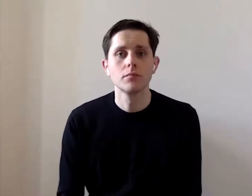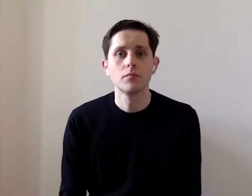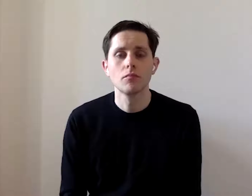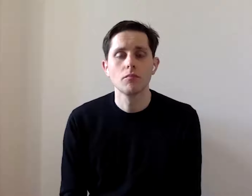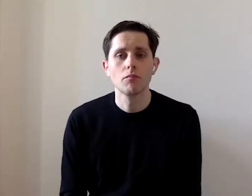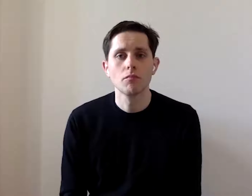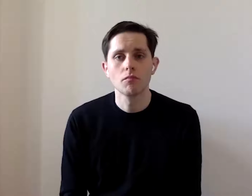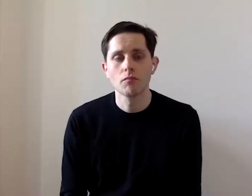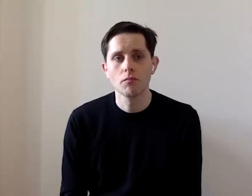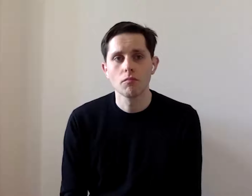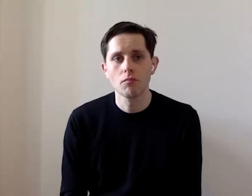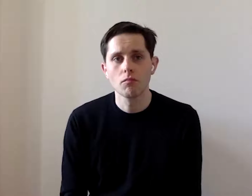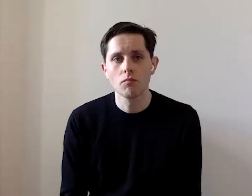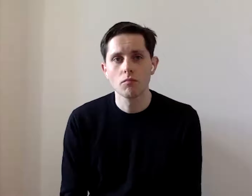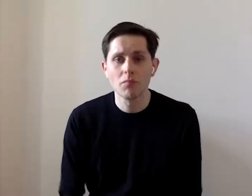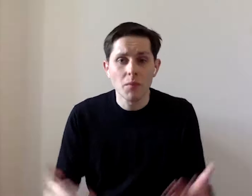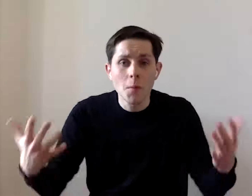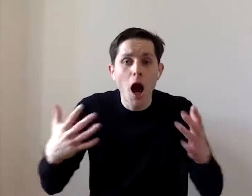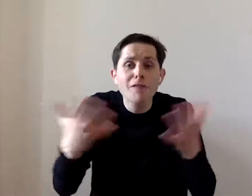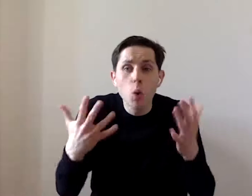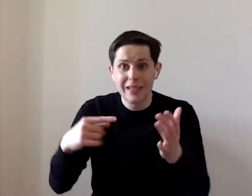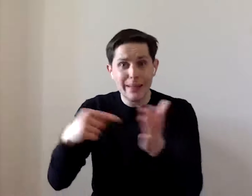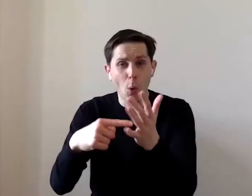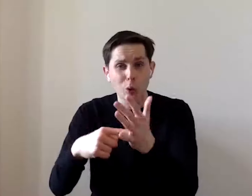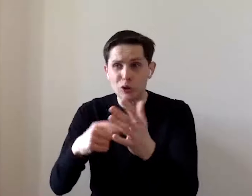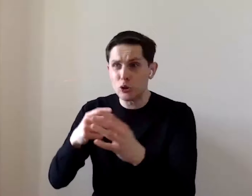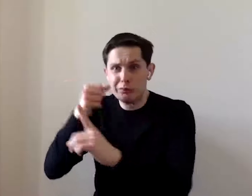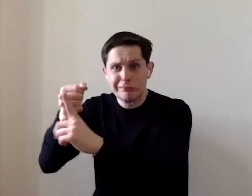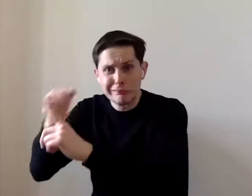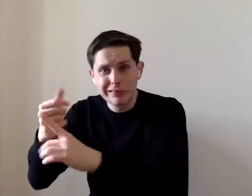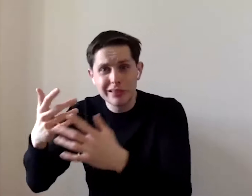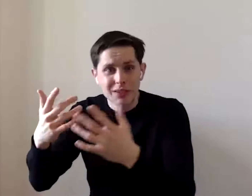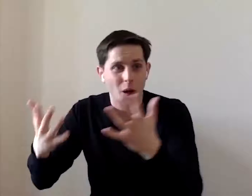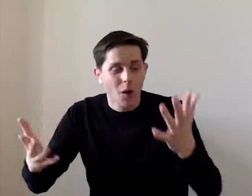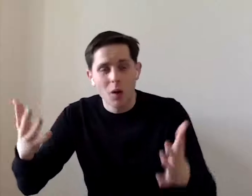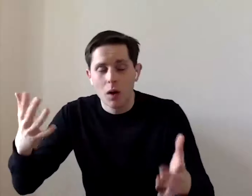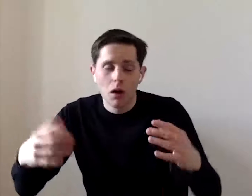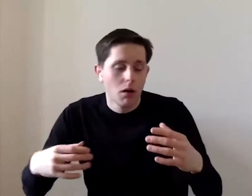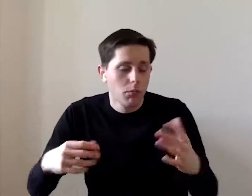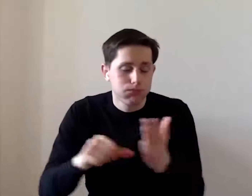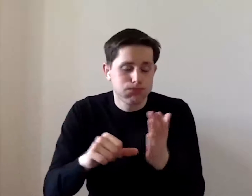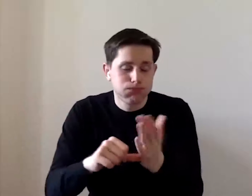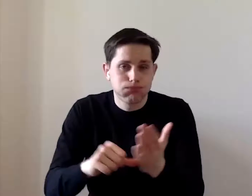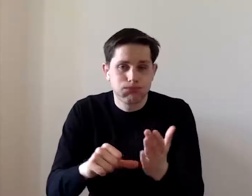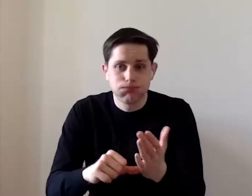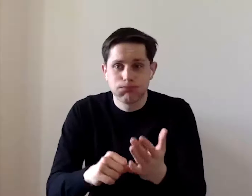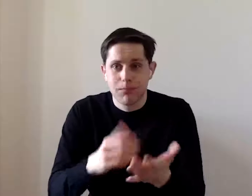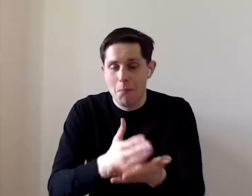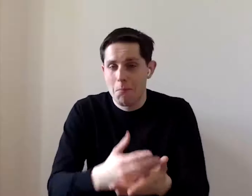support. But of course, that's also important. So that was definitely like a challenge